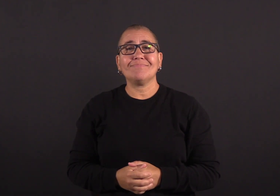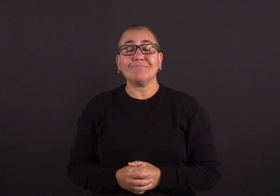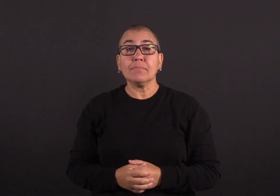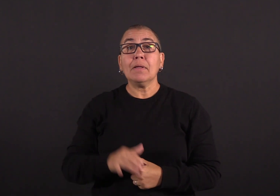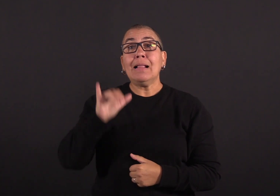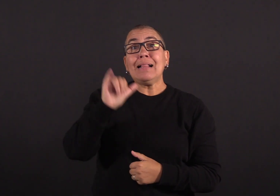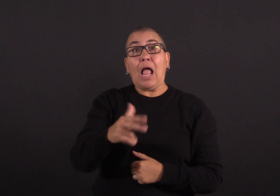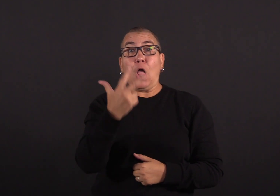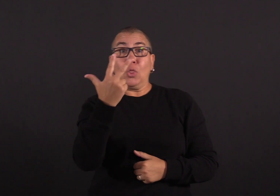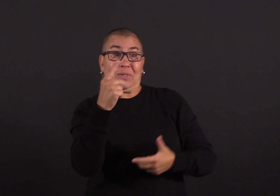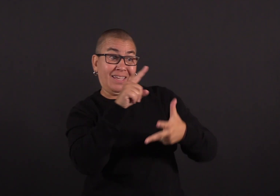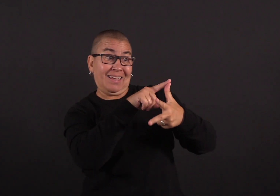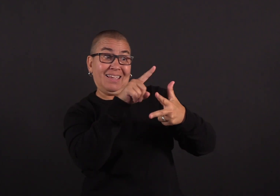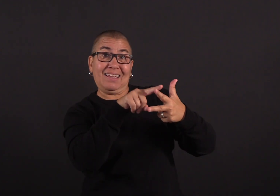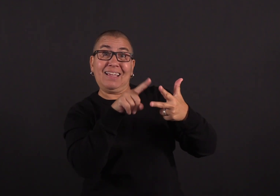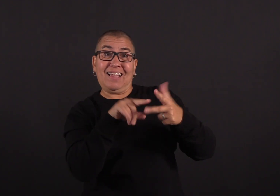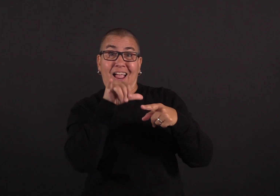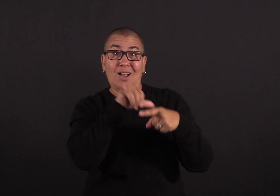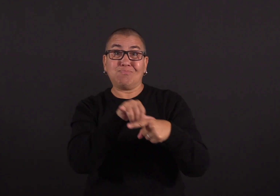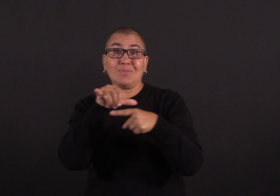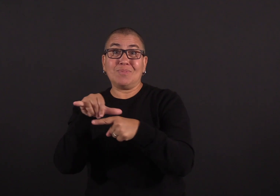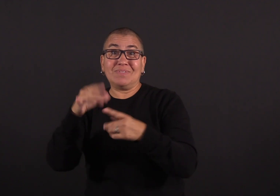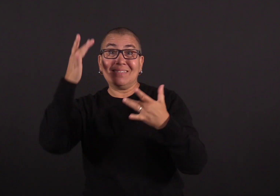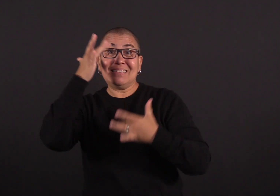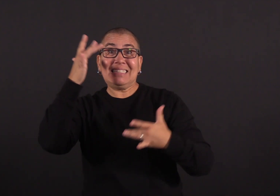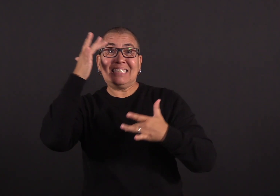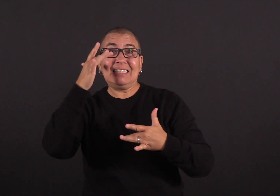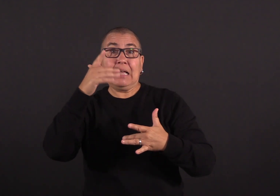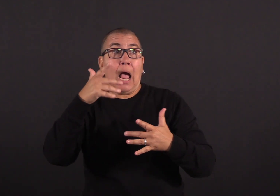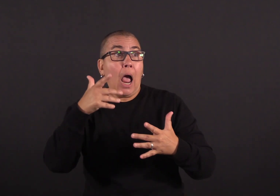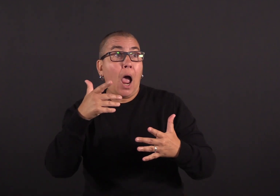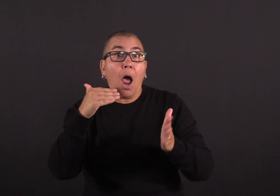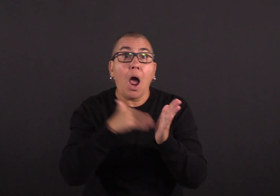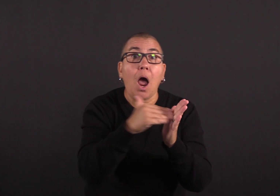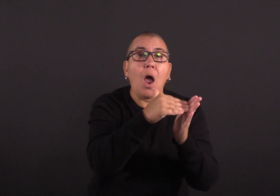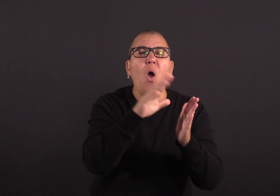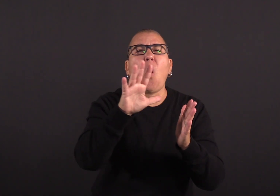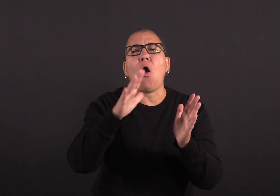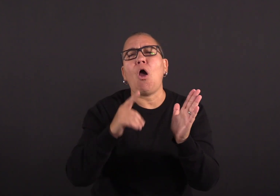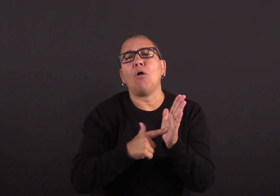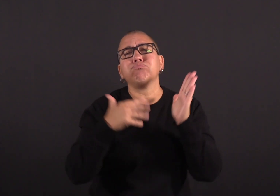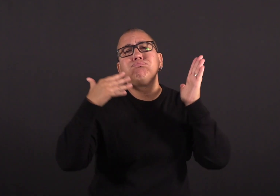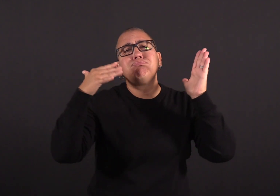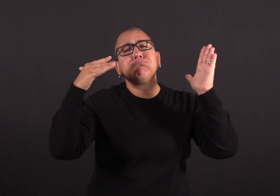Although rare, the 3 new conditions can be serious if not detected and treated early.